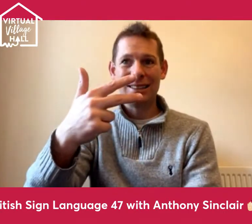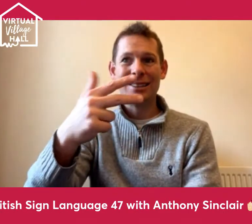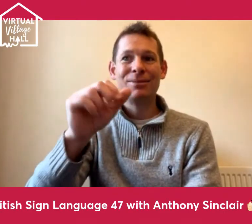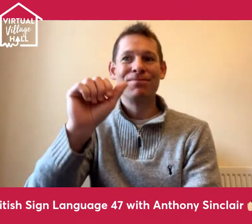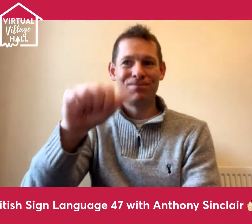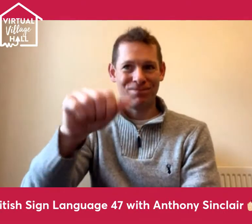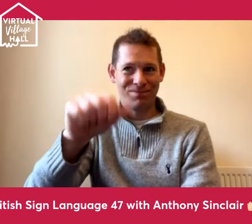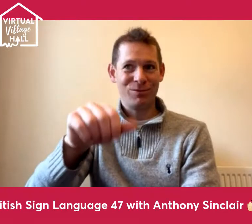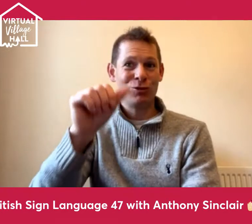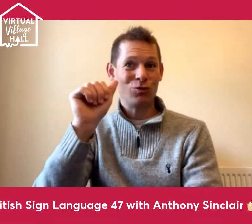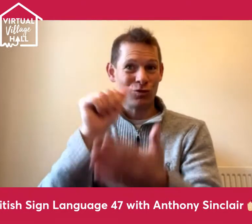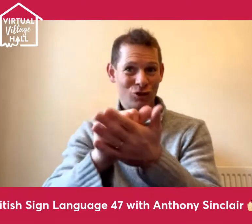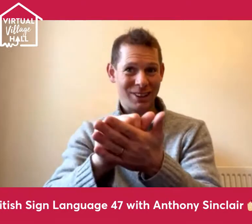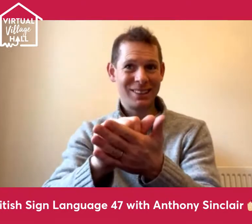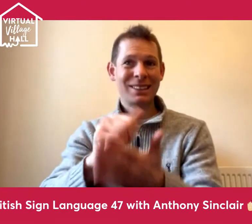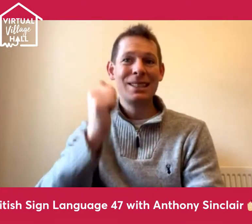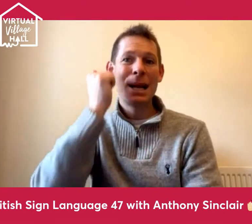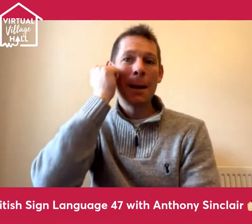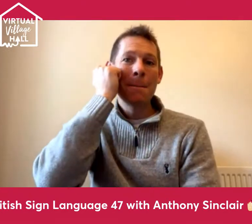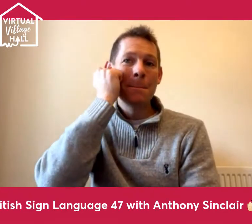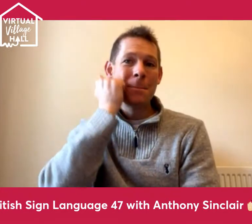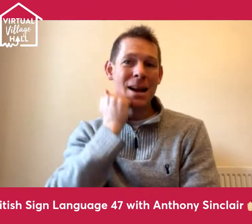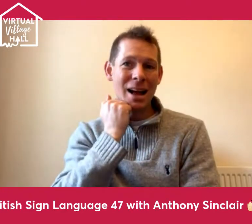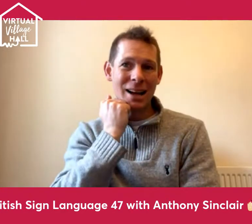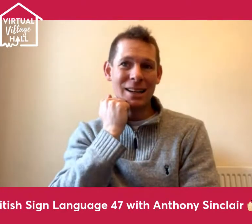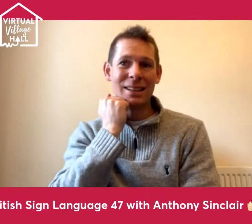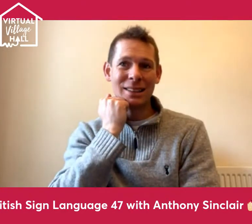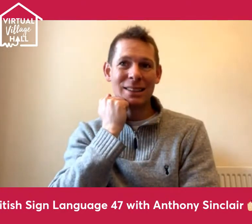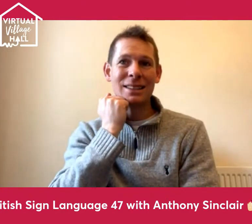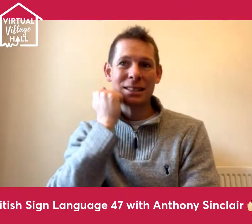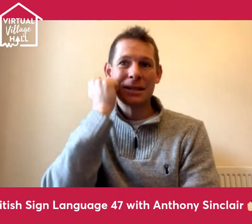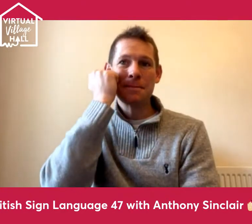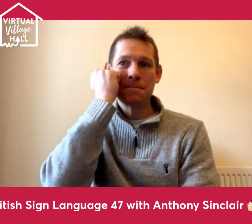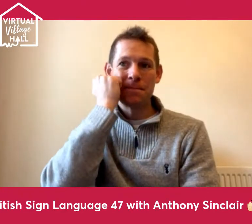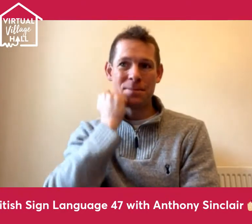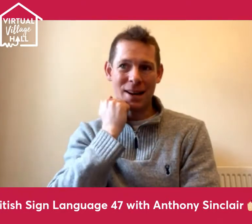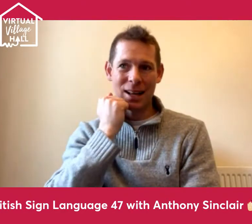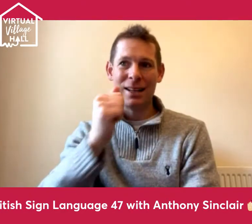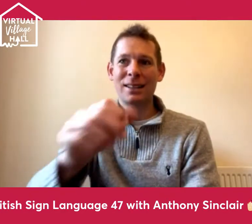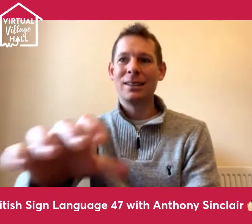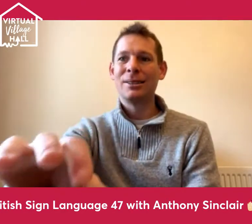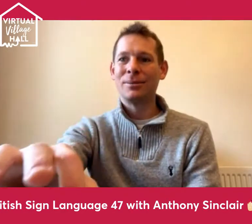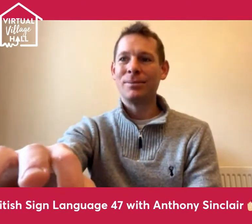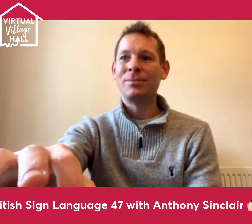Number 8, right again. Most of you got that. That was black.